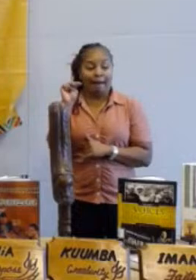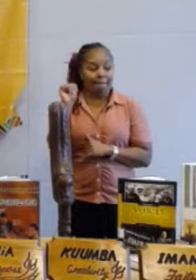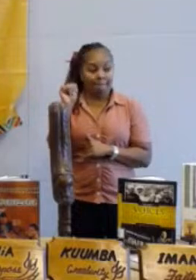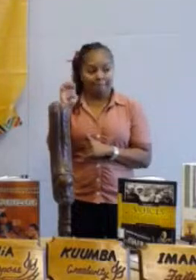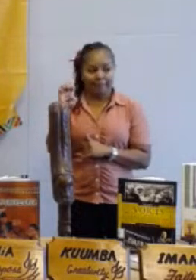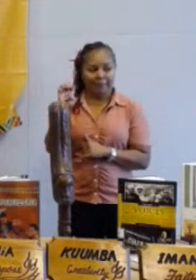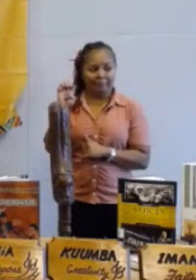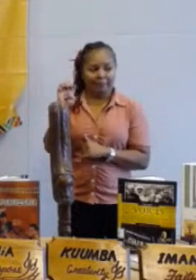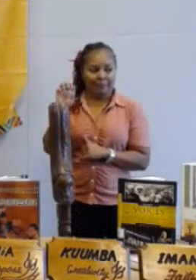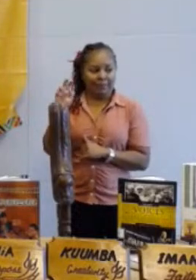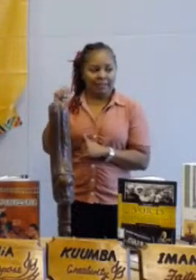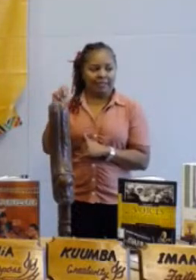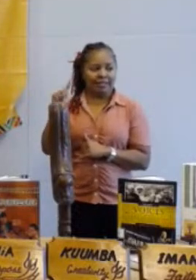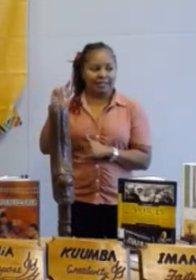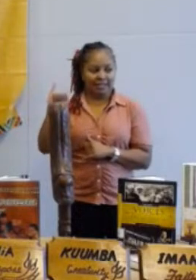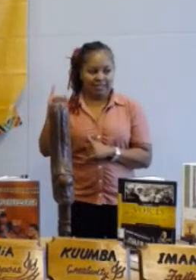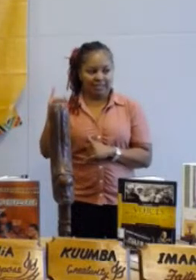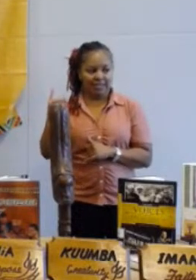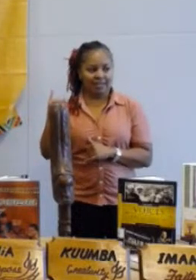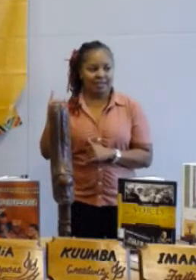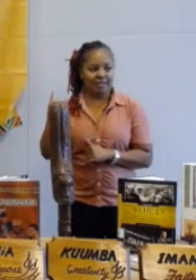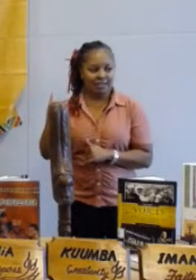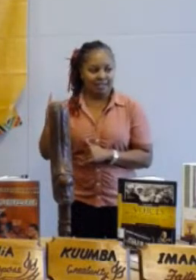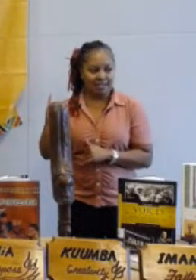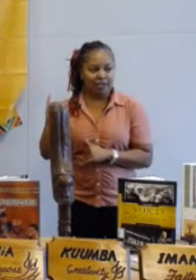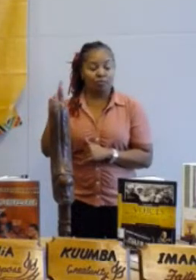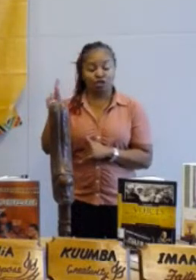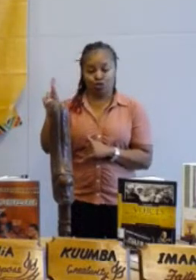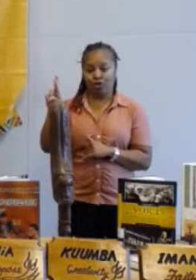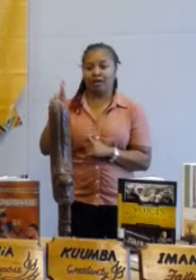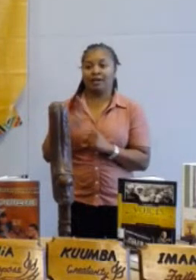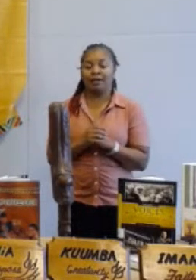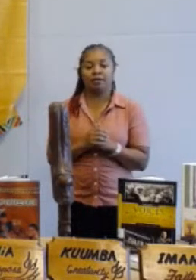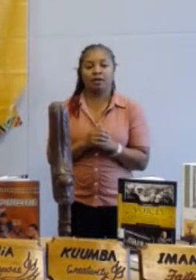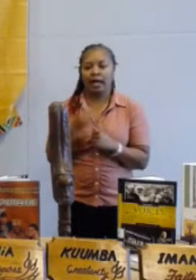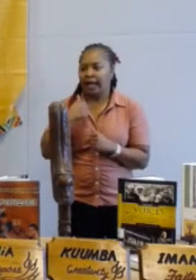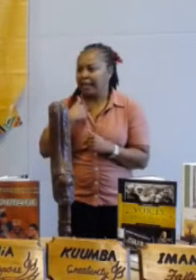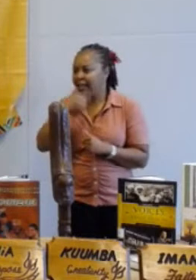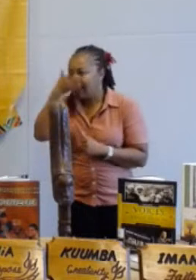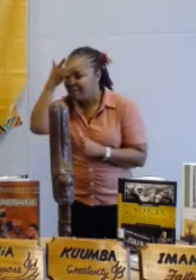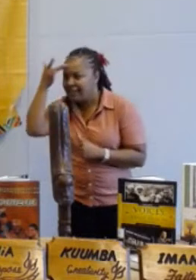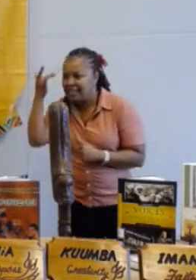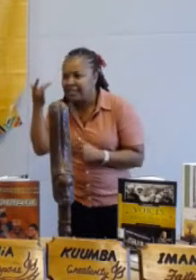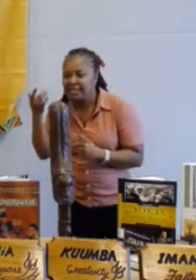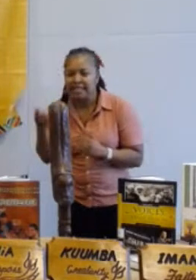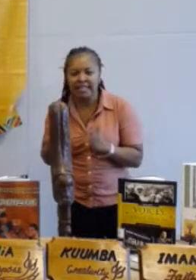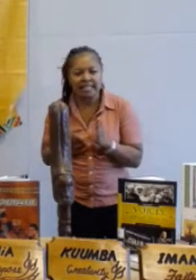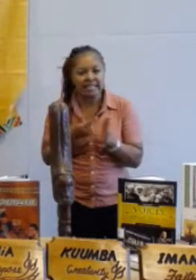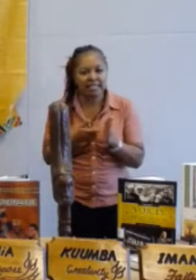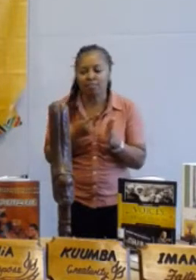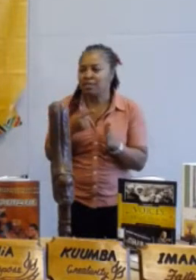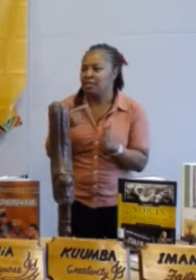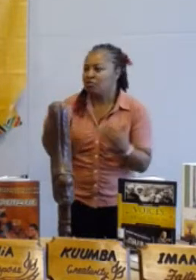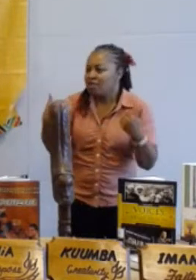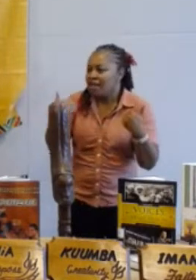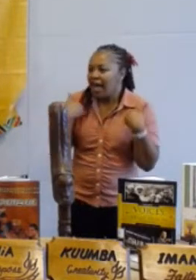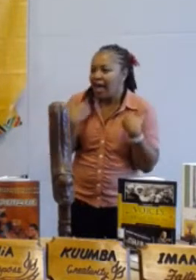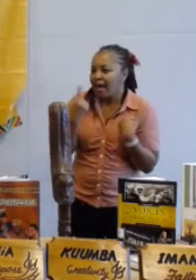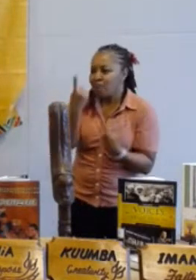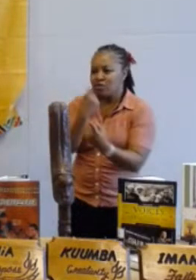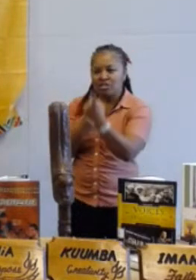crafts portion of our program. Am I leaving anything out? Are there any questions from anybody in the audience?